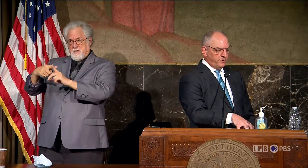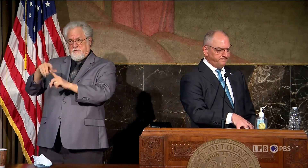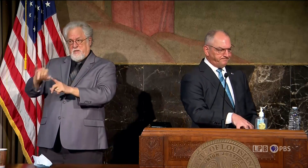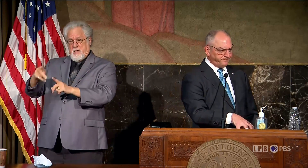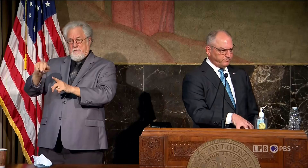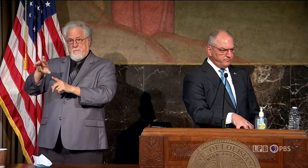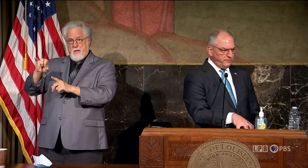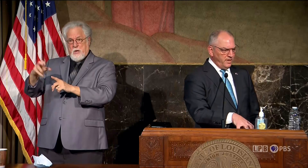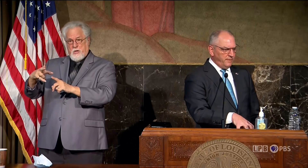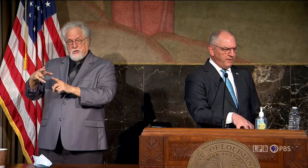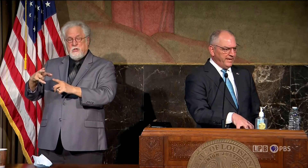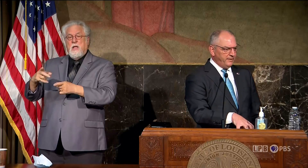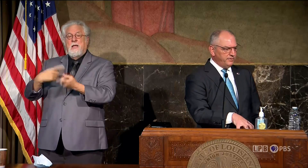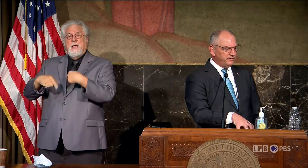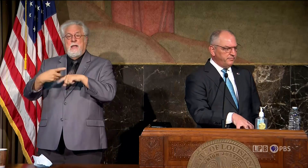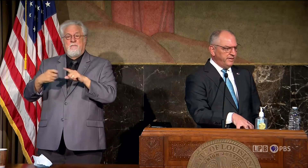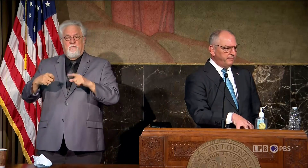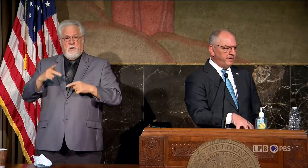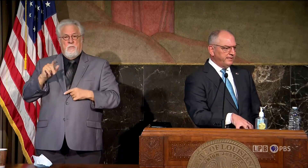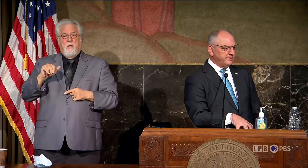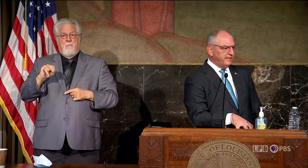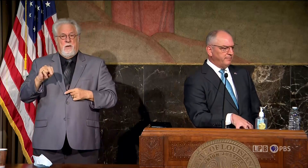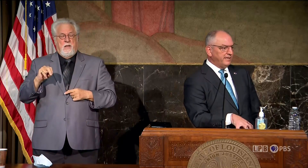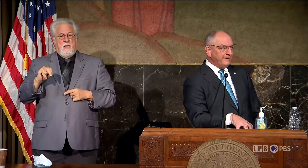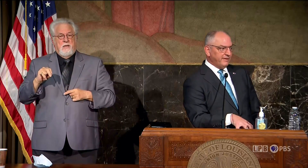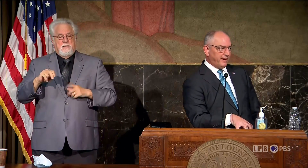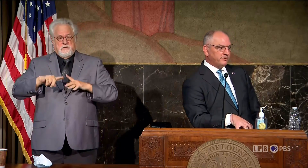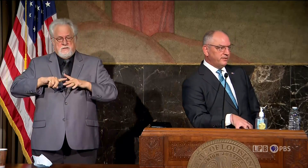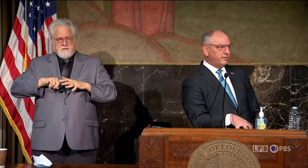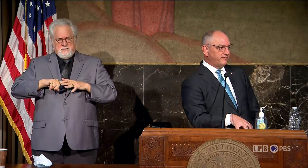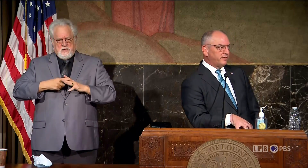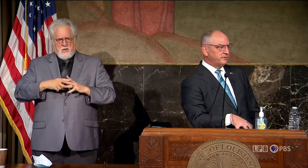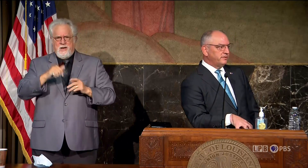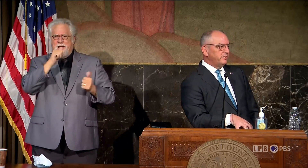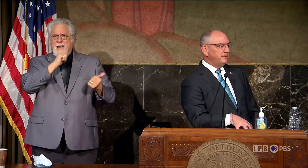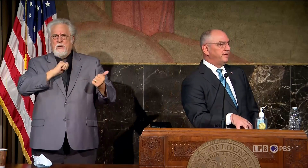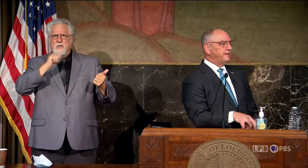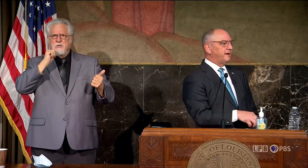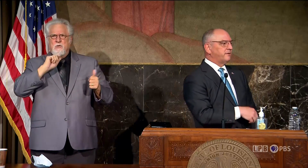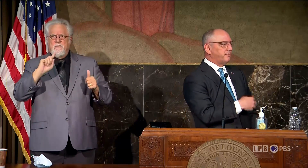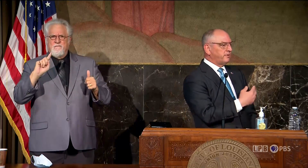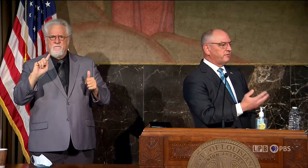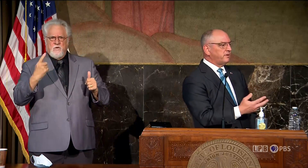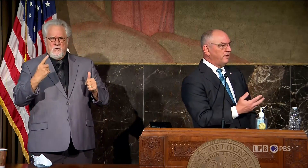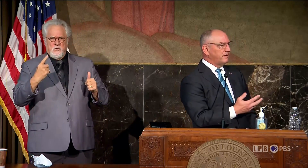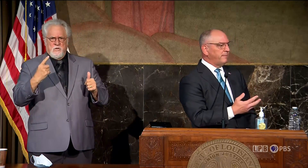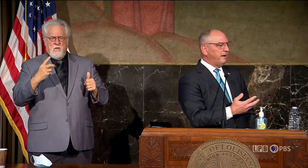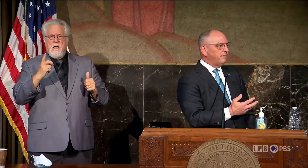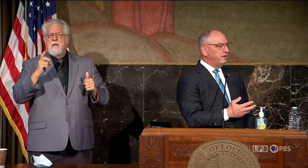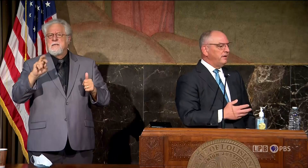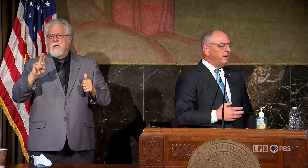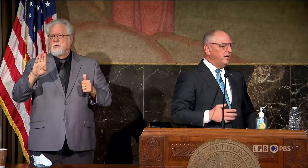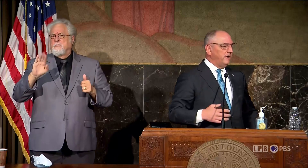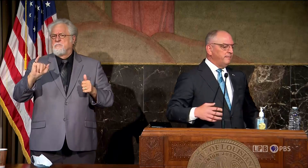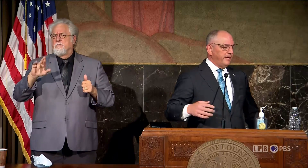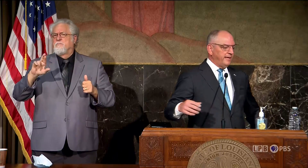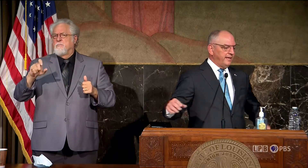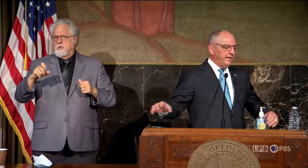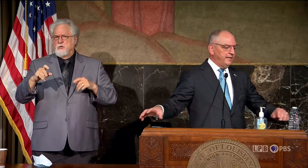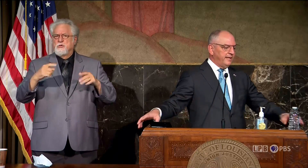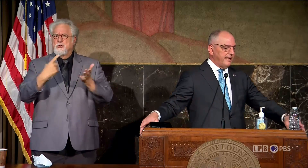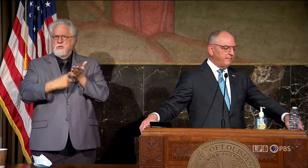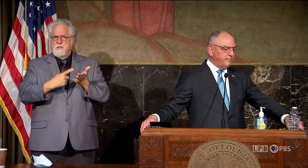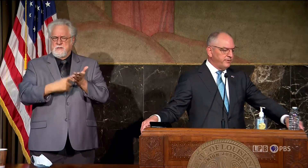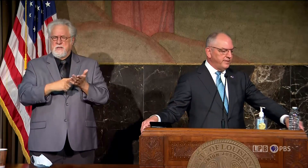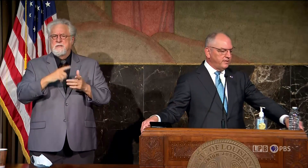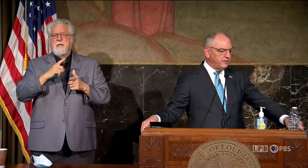came from a plan that was put in place, I believe, in Arizona first, that Dr. Birx talked about.